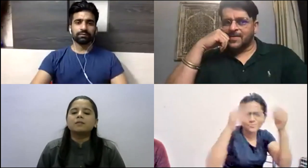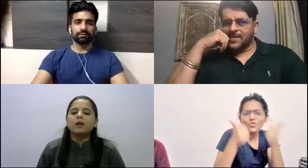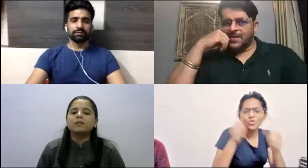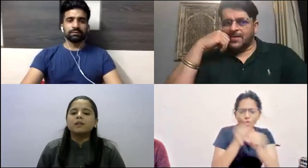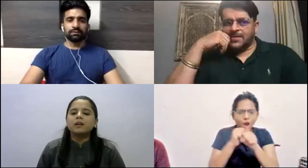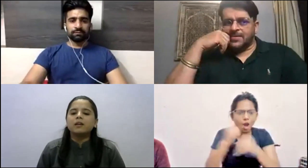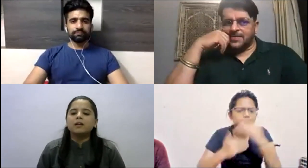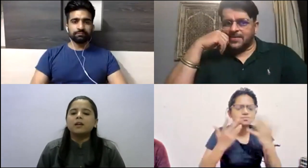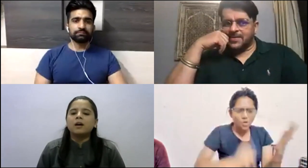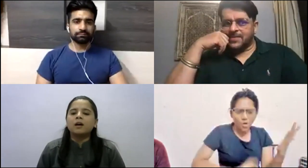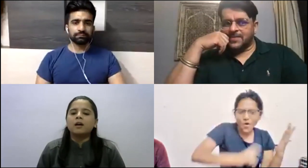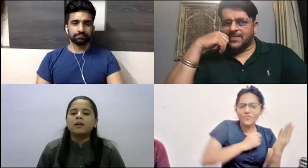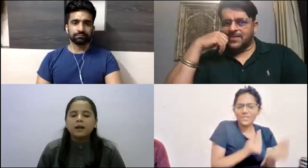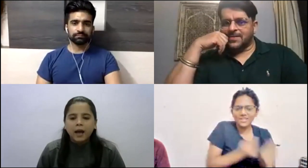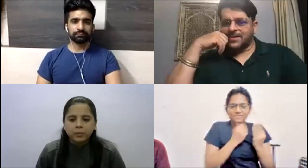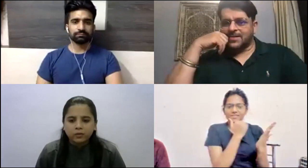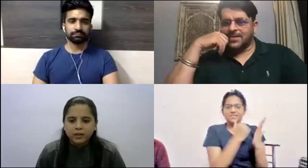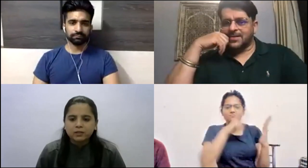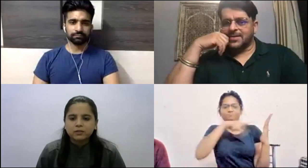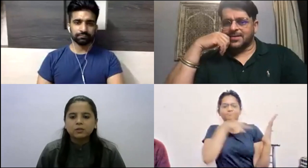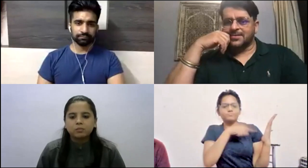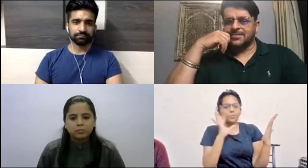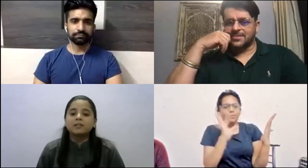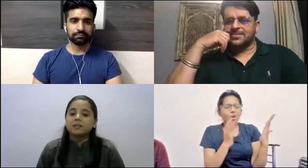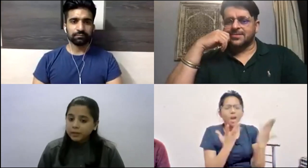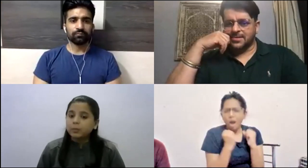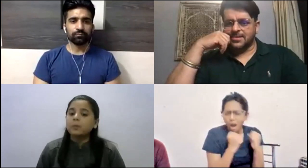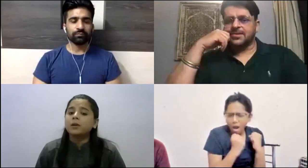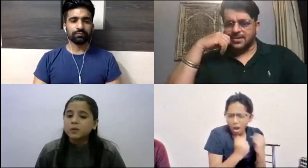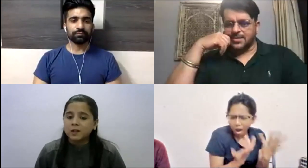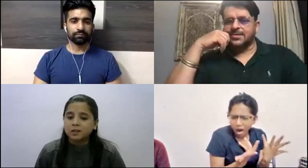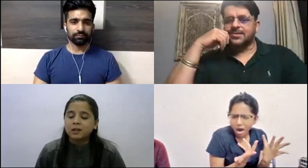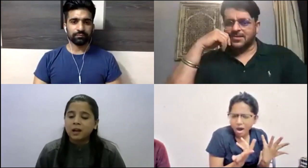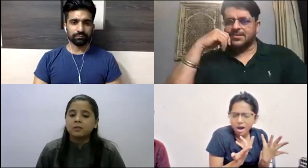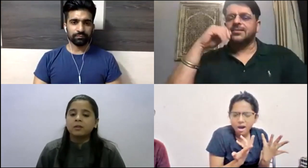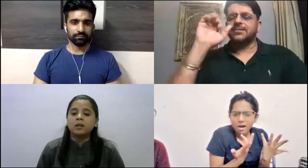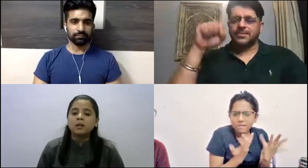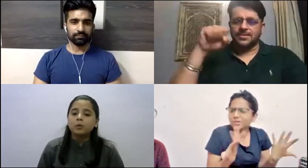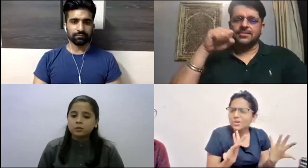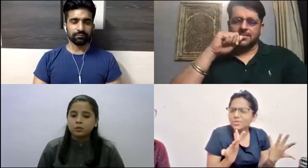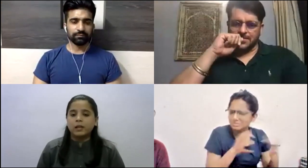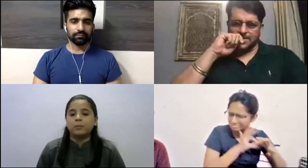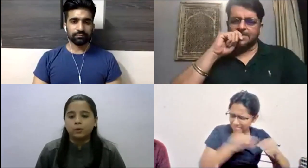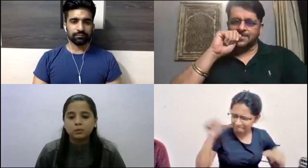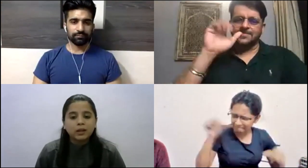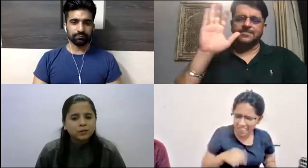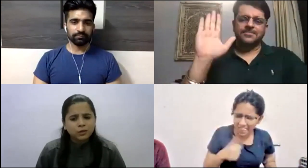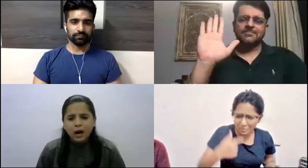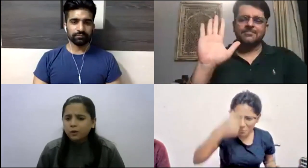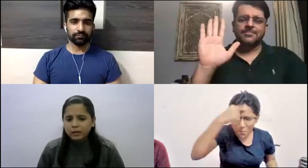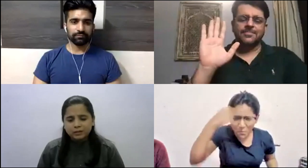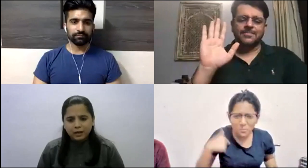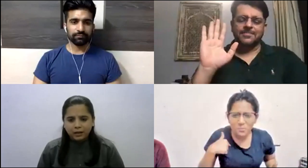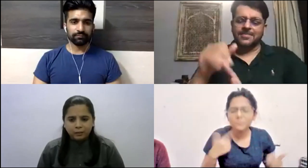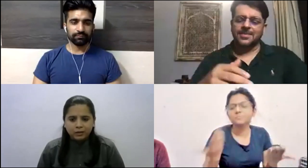it's not in our habit, right? So, but sometimes people do say that, yeah, reading books do help you. So